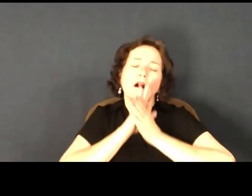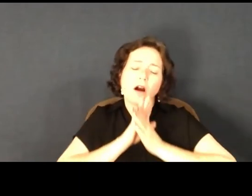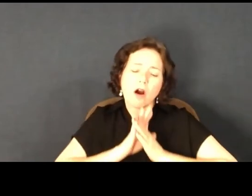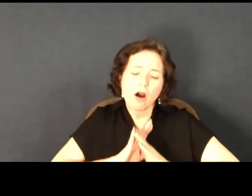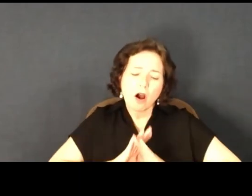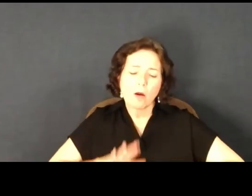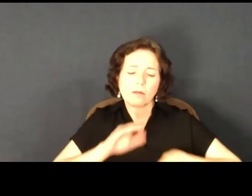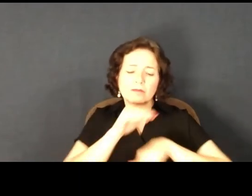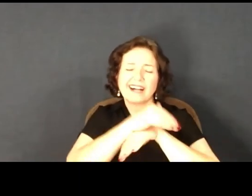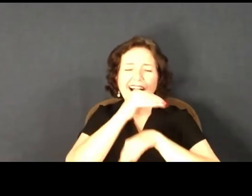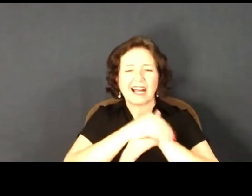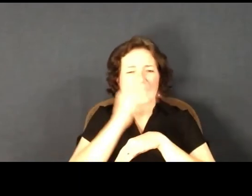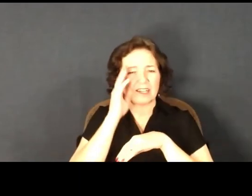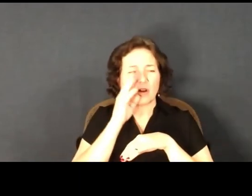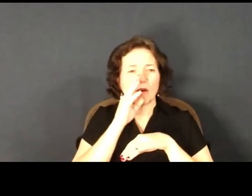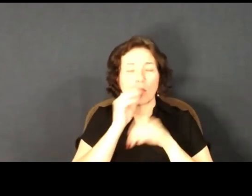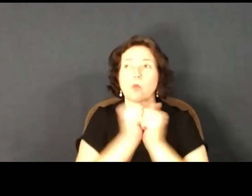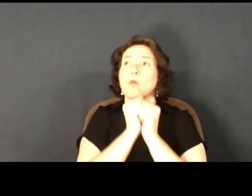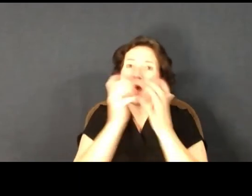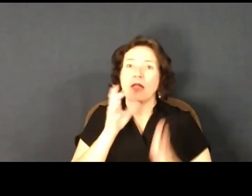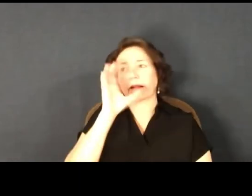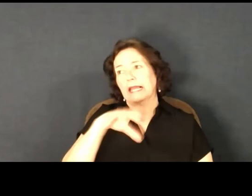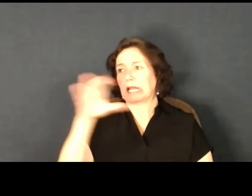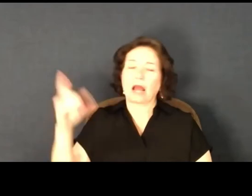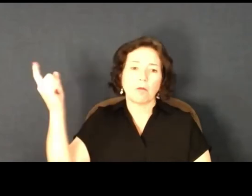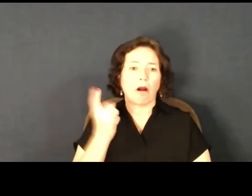quiet, without clickety-clack.